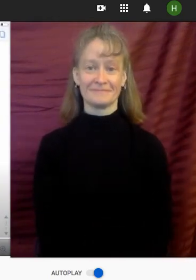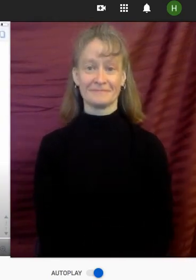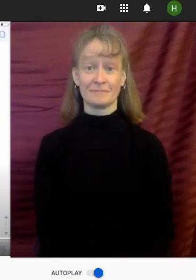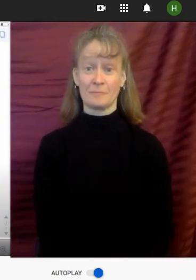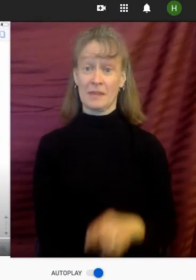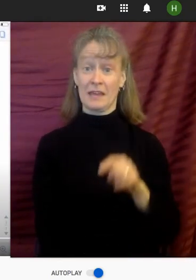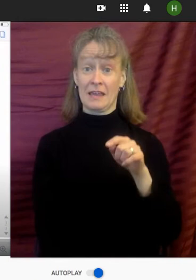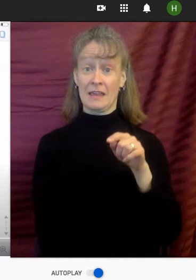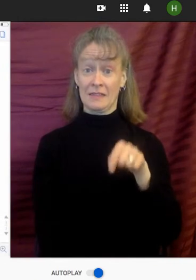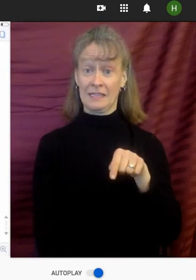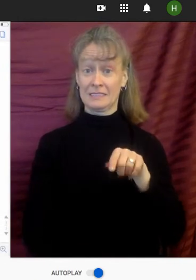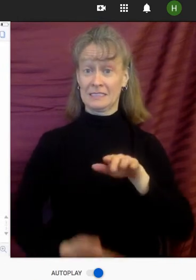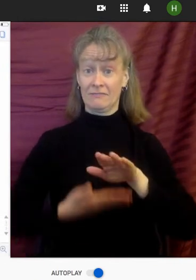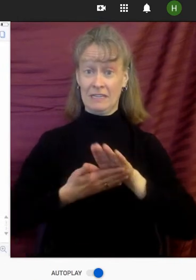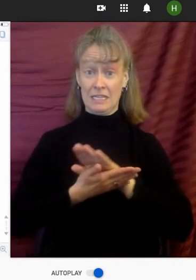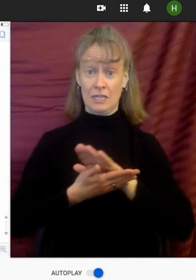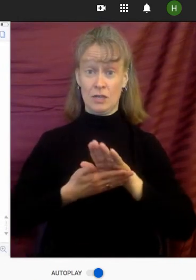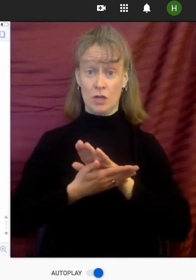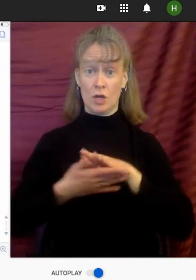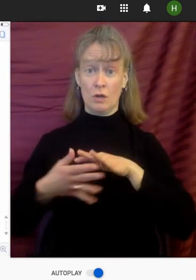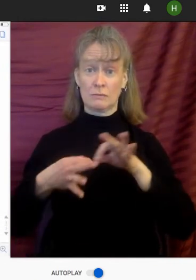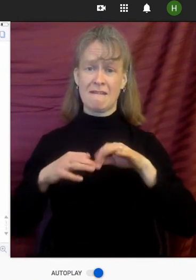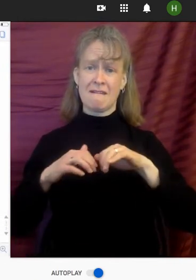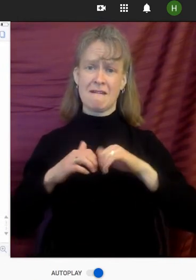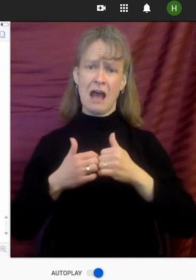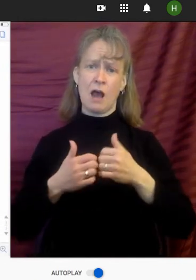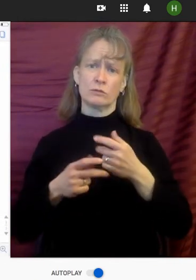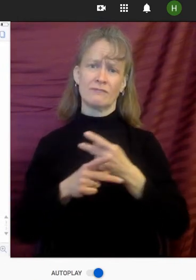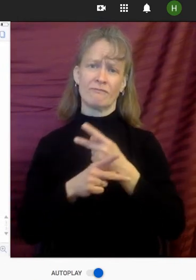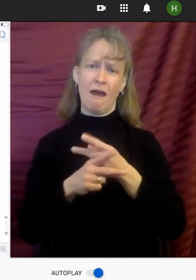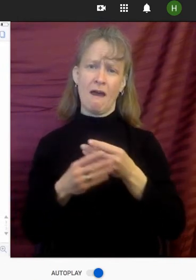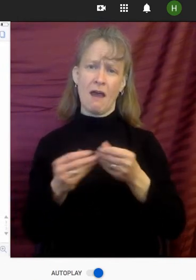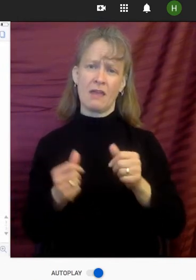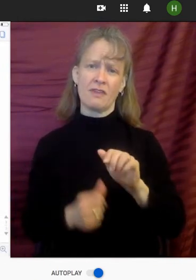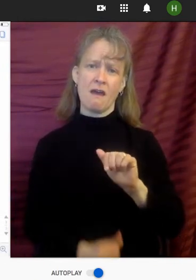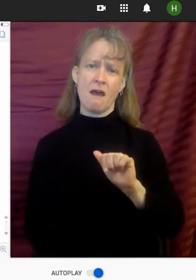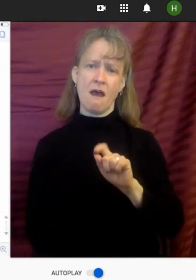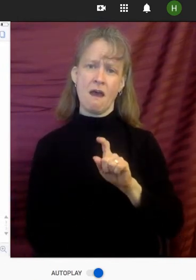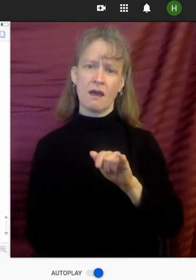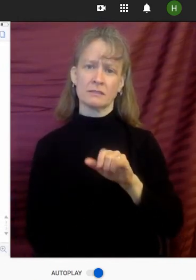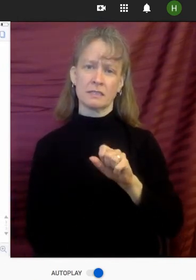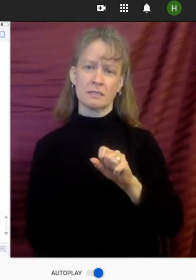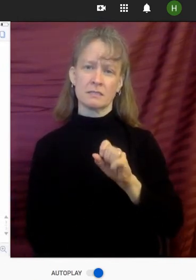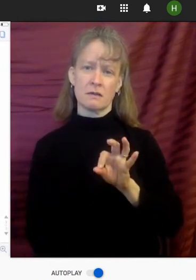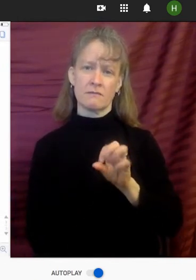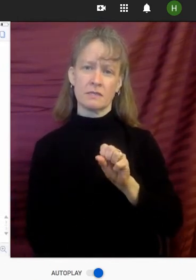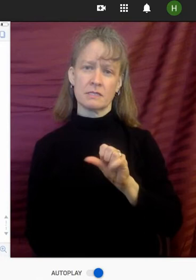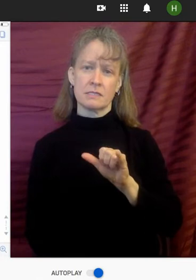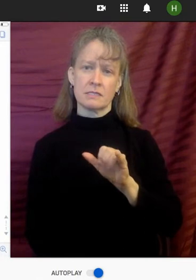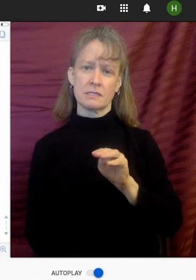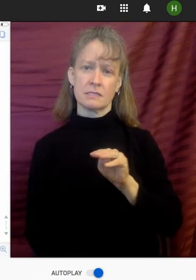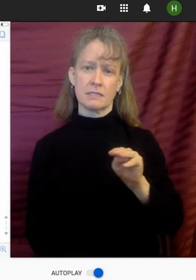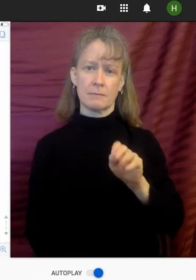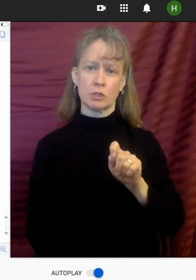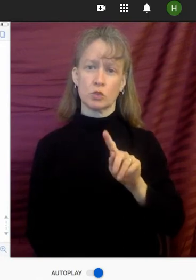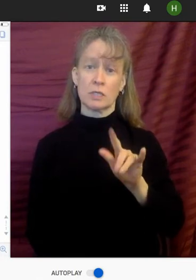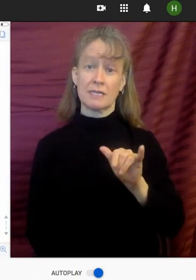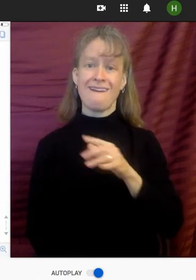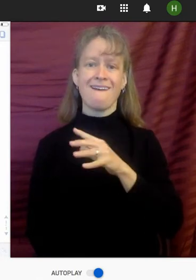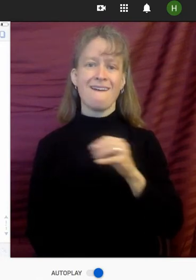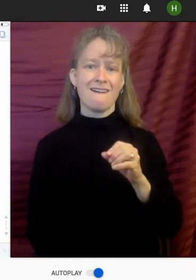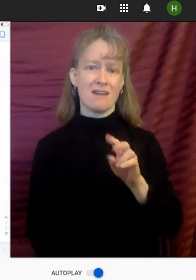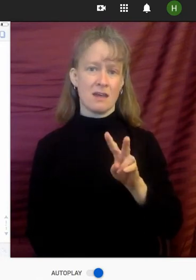This is a video on how to find the axis of symmetry and the vertex.